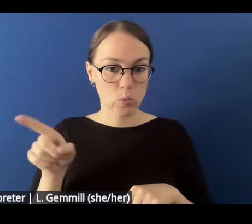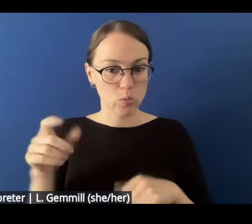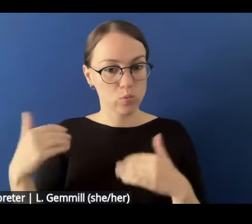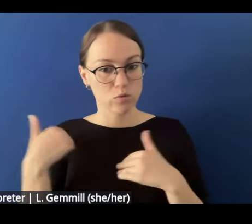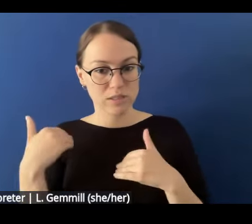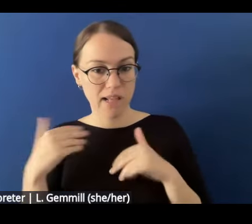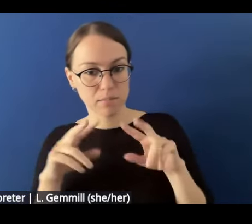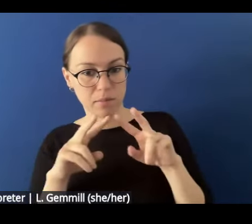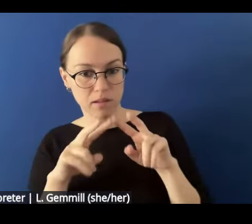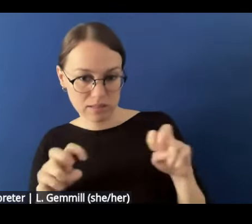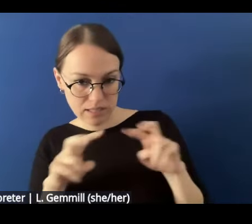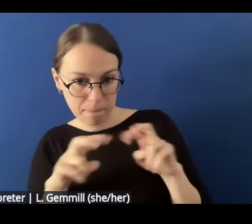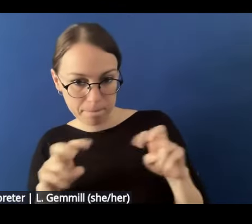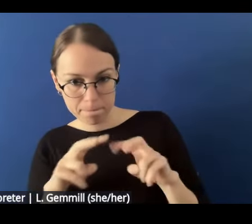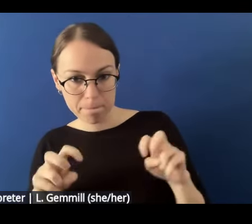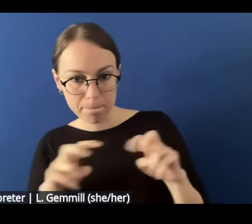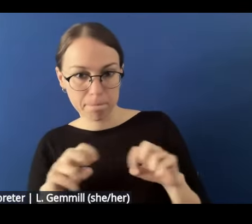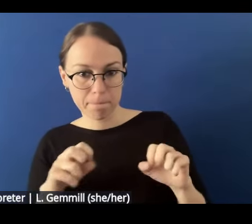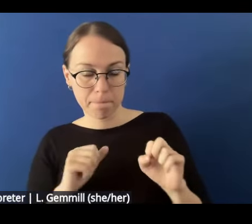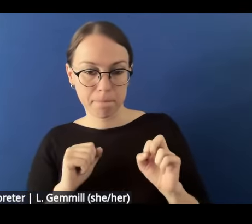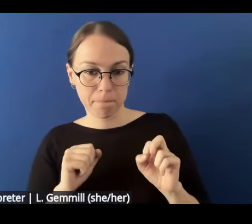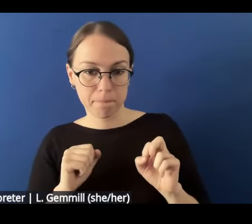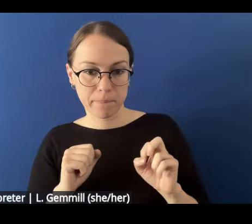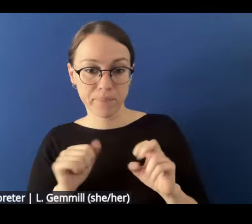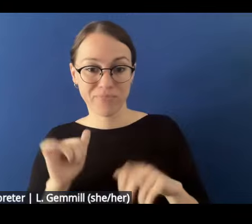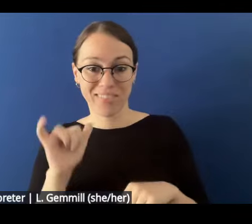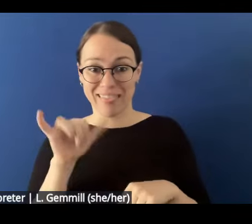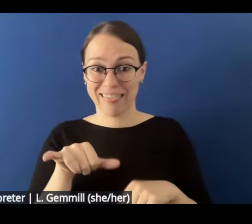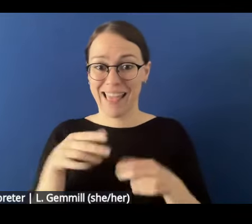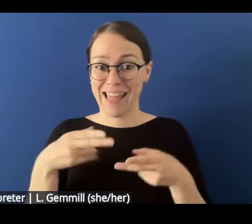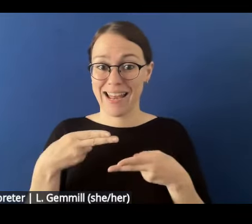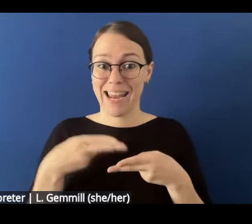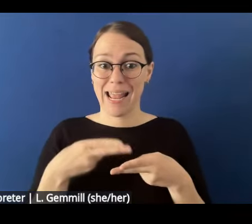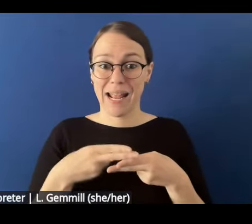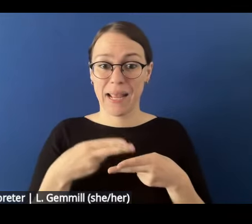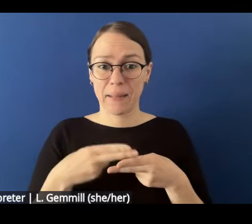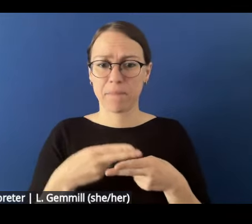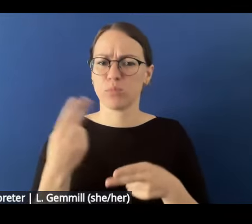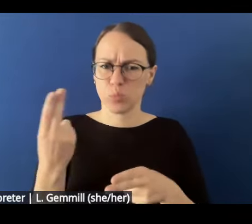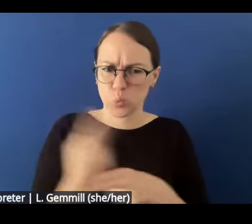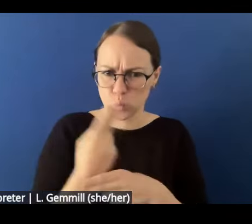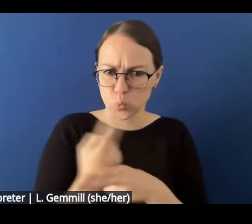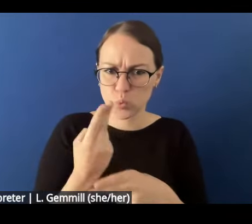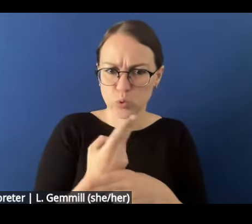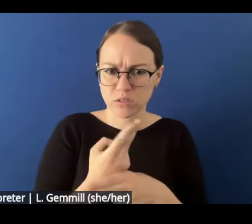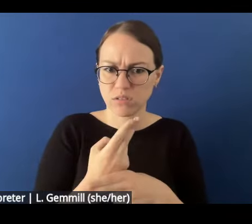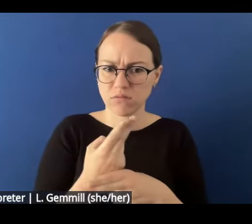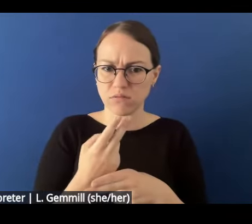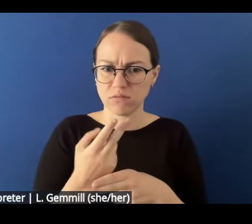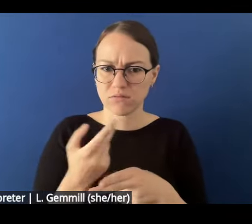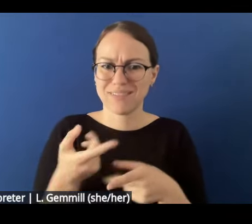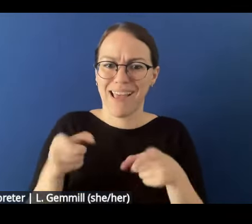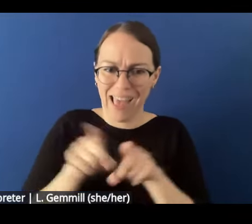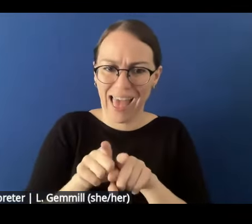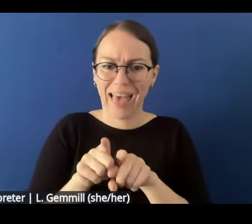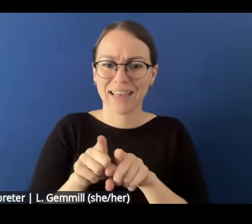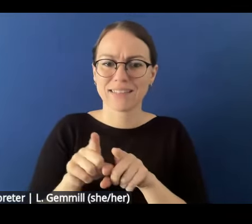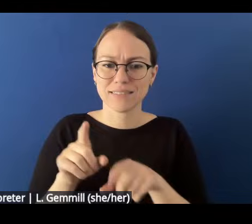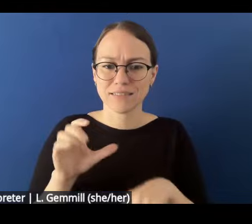examination that name was used as circulator on a number of petitions,